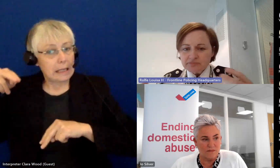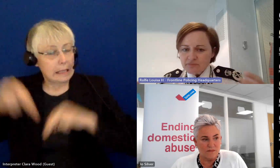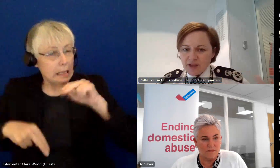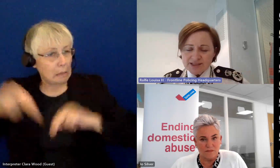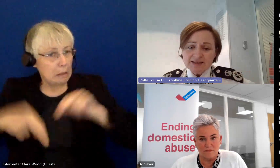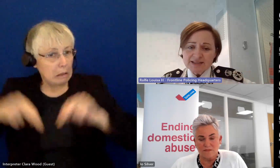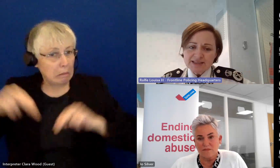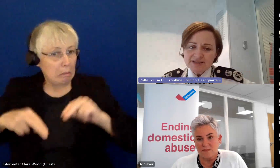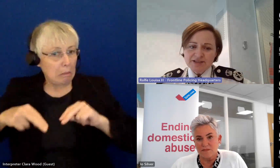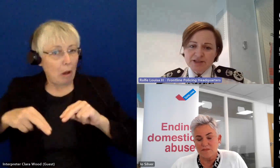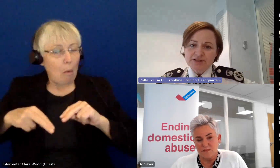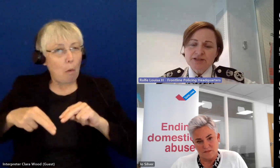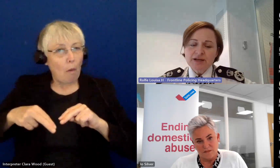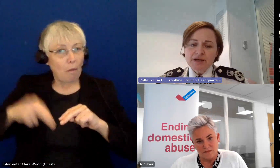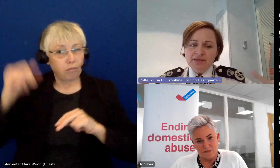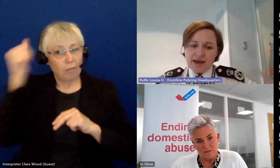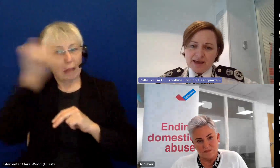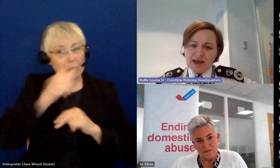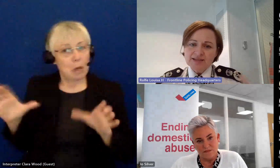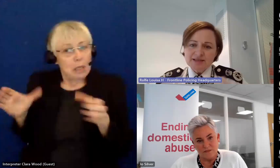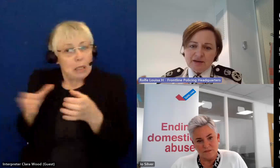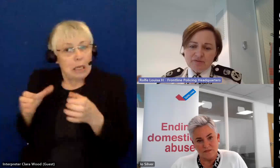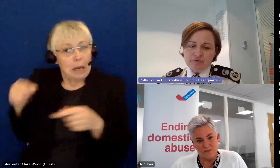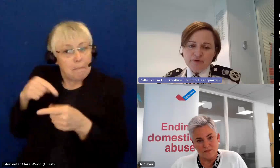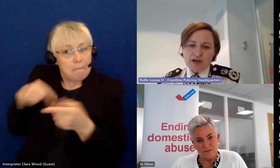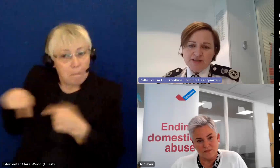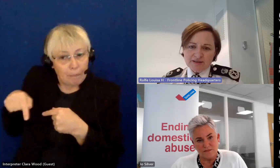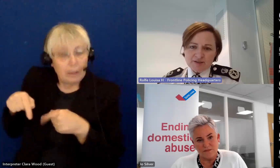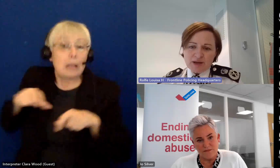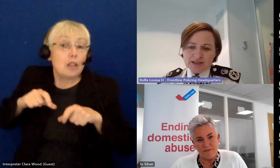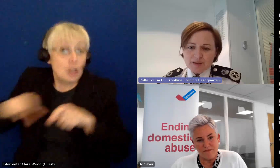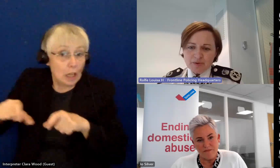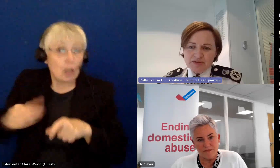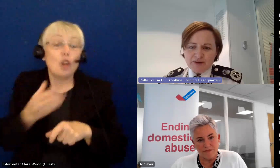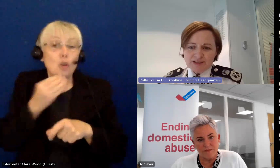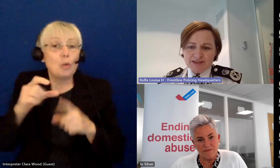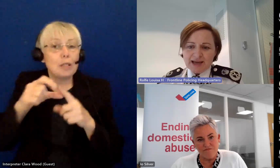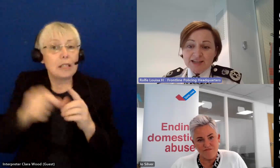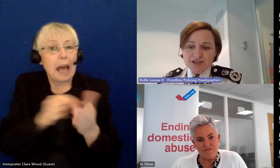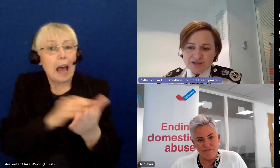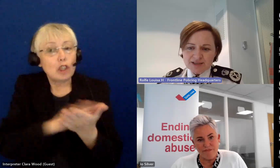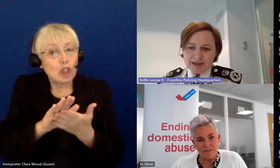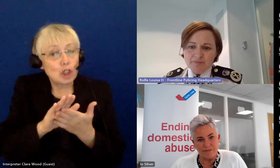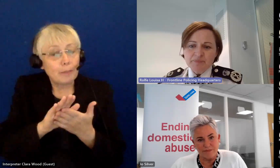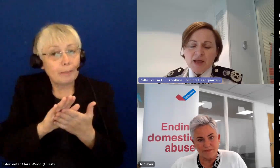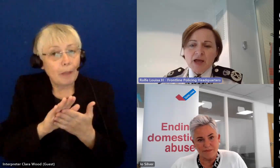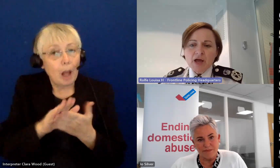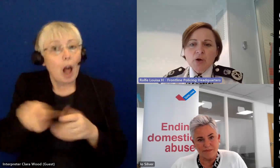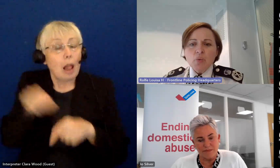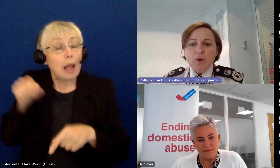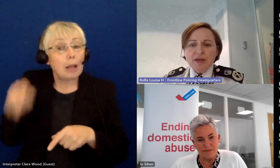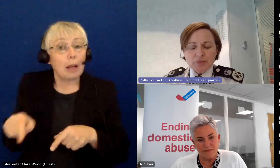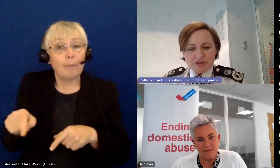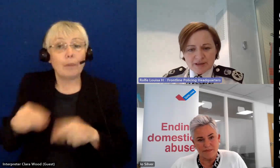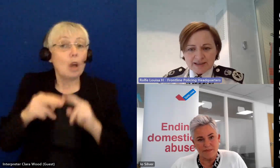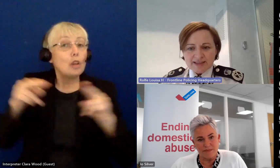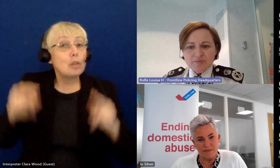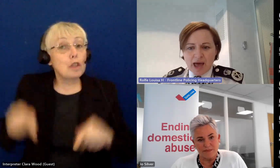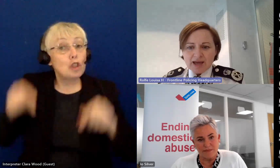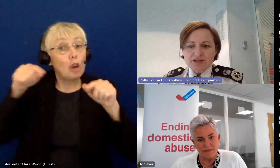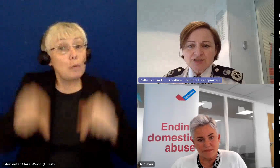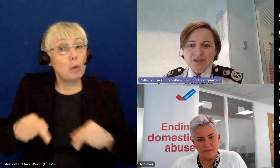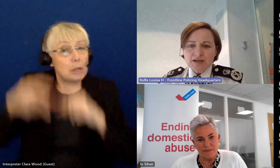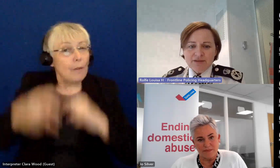responder attends an incident, that case is then referred to the domestic abuse investigation team. We would